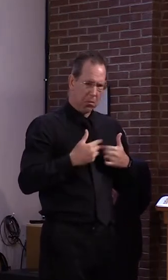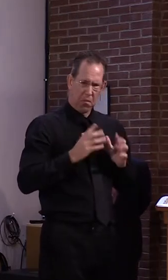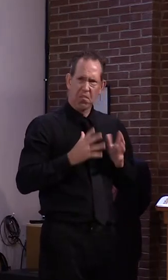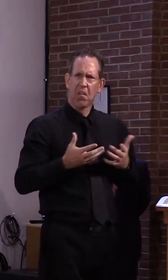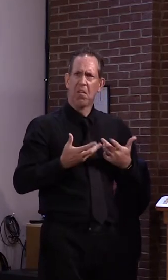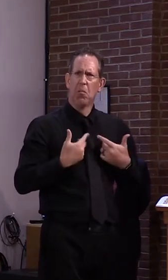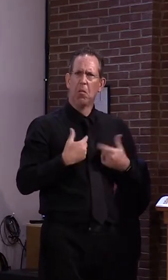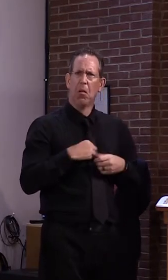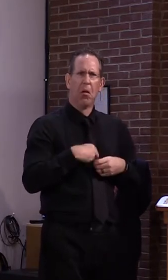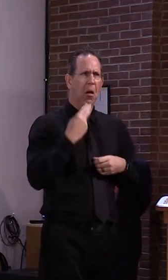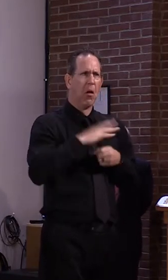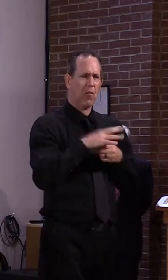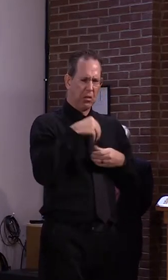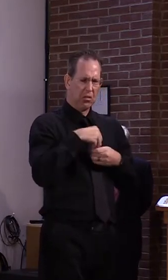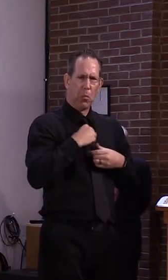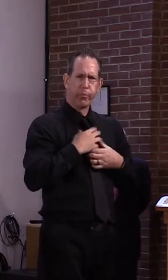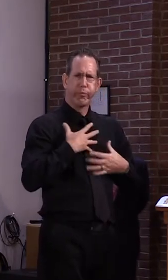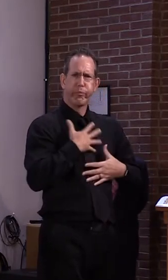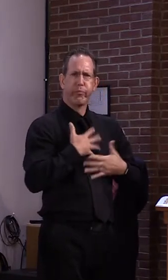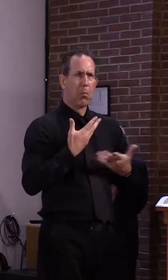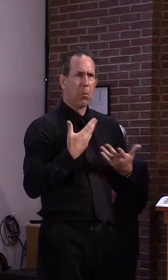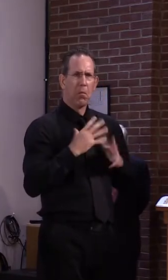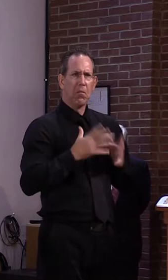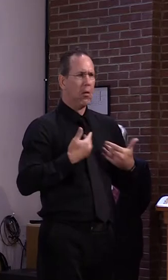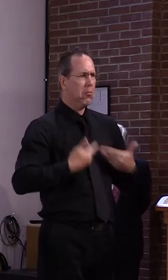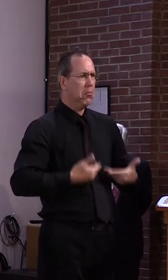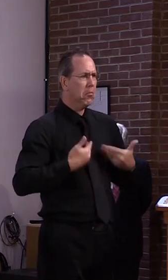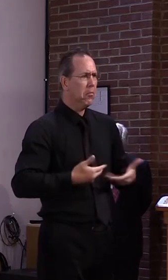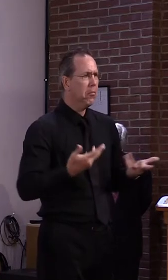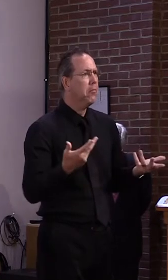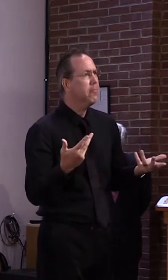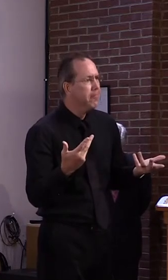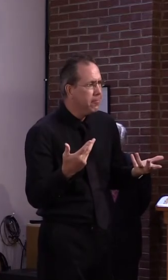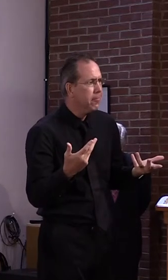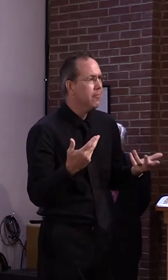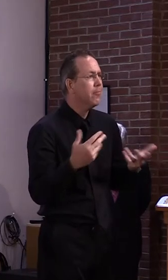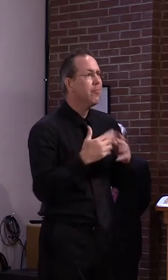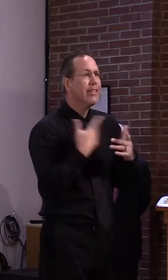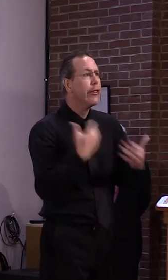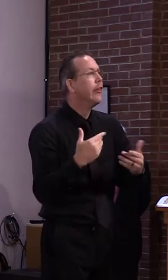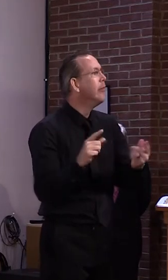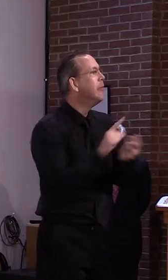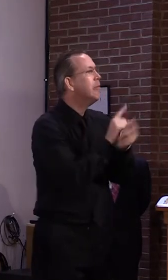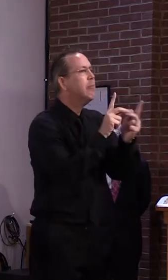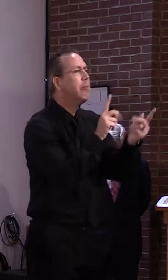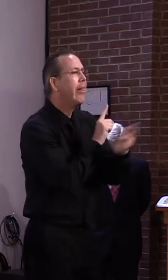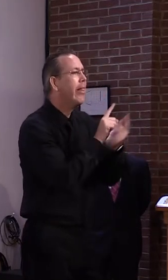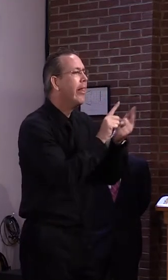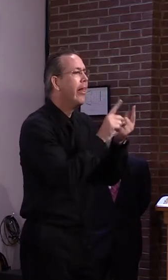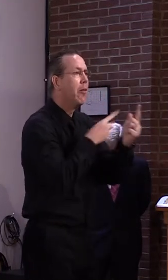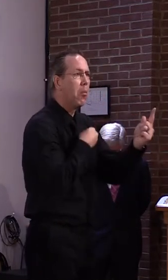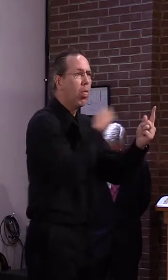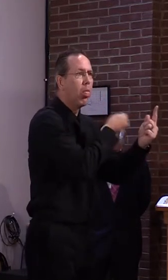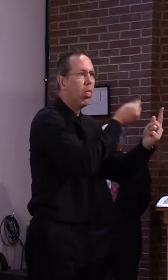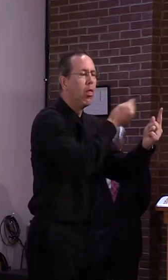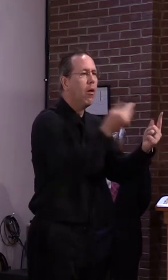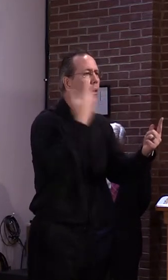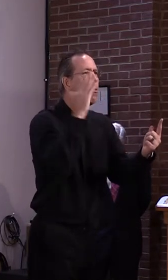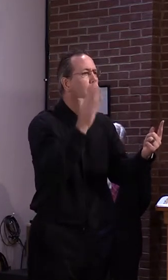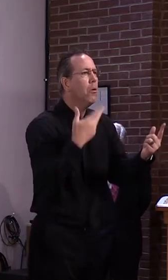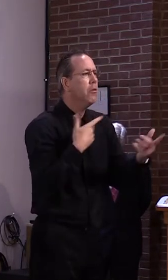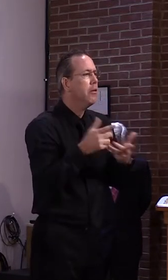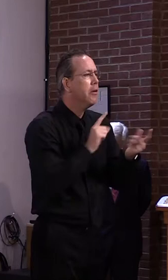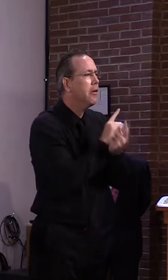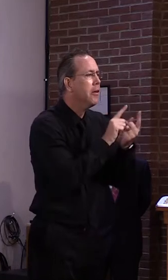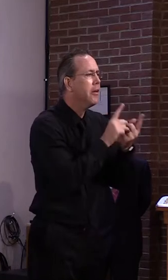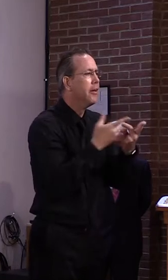they might be, because they never really felt that bad in the first place. So it's a very challenging set of questions you ask him about the